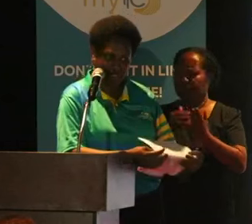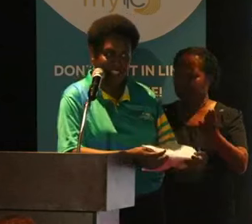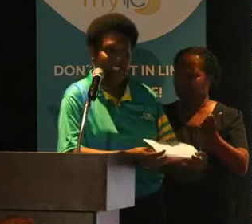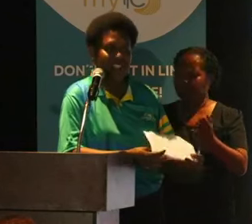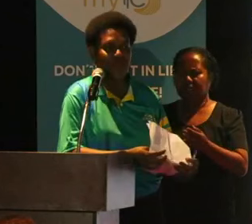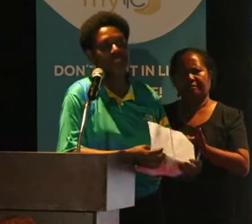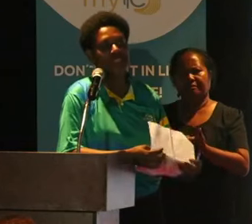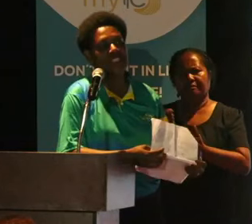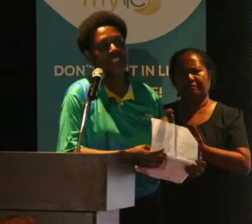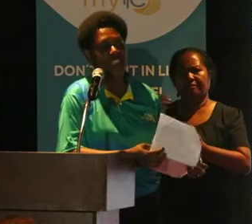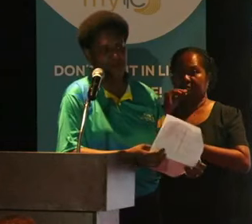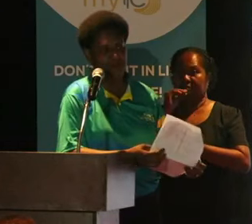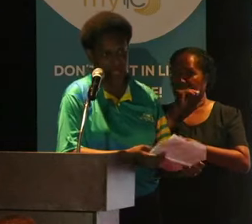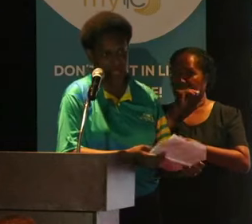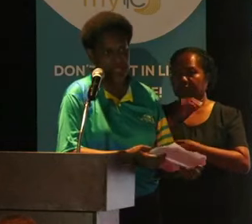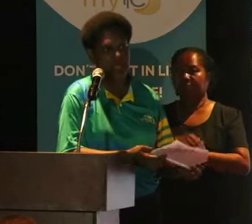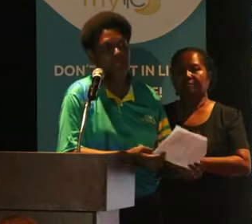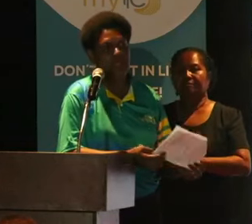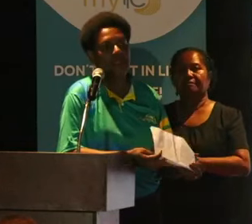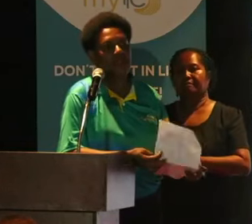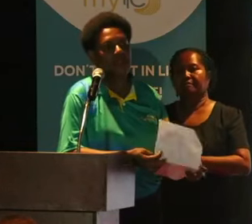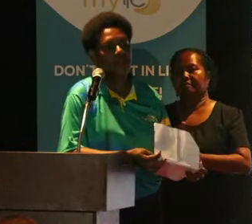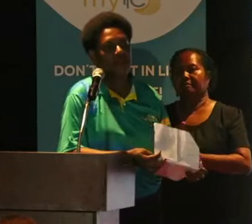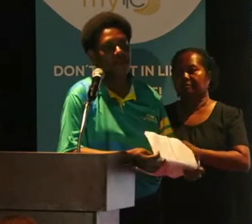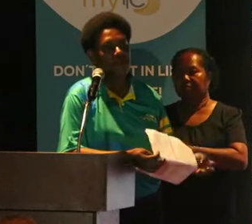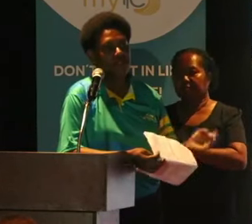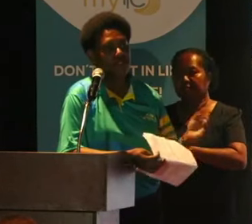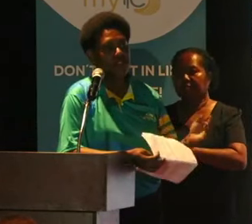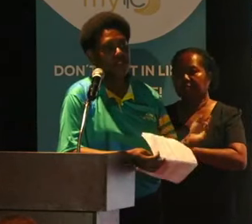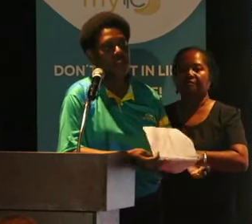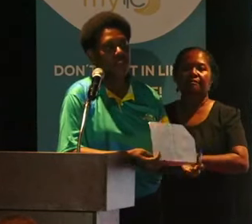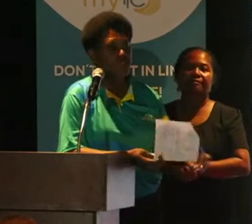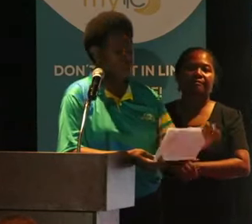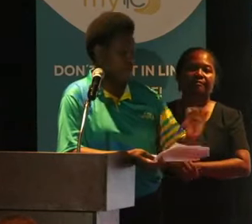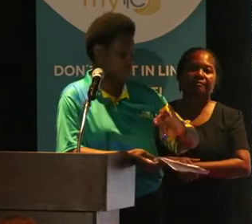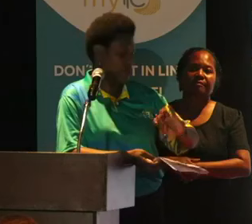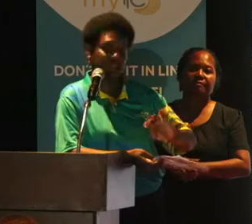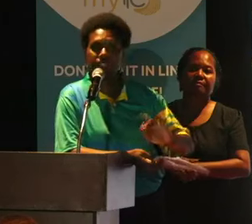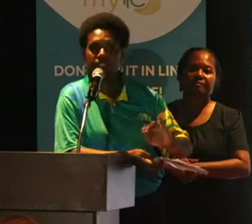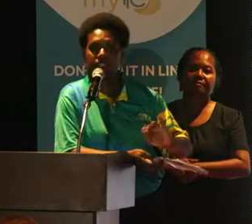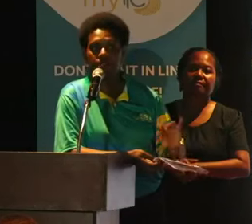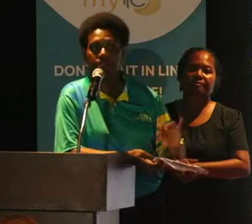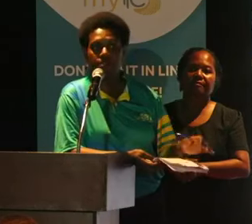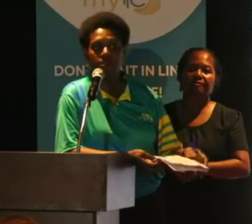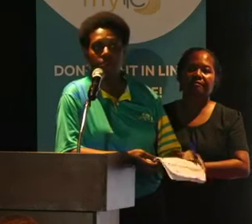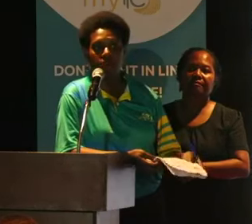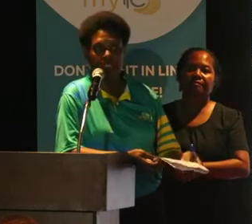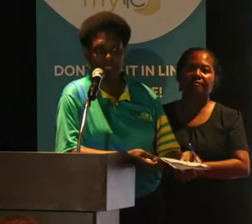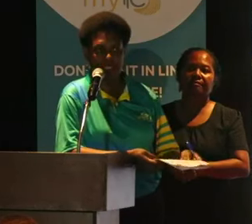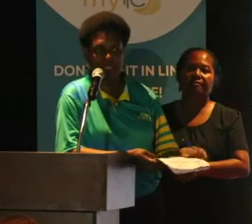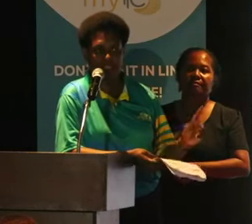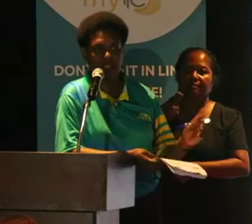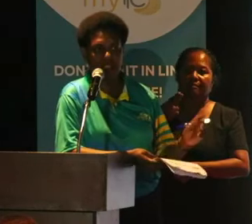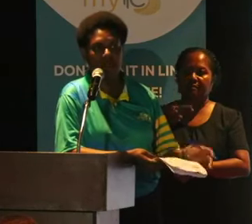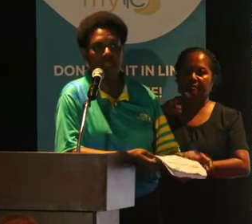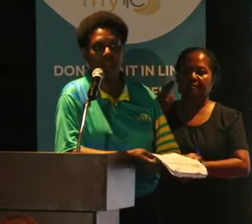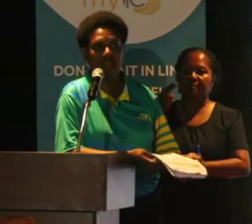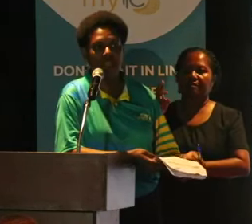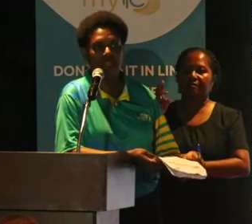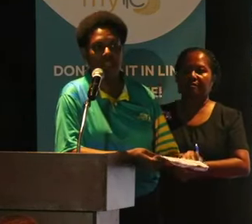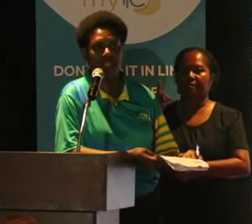of us, so we'll just take a break for the duration of 12:30 to 1:30,